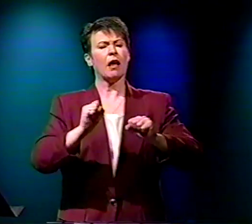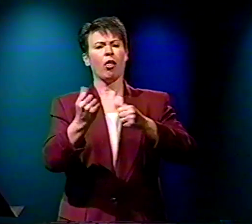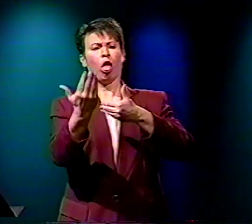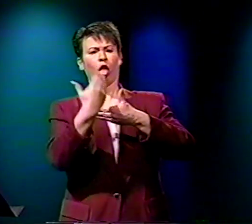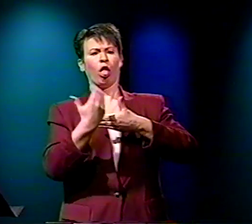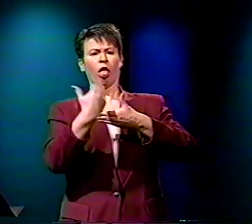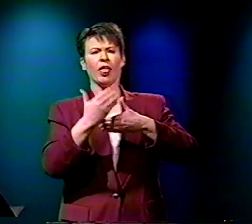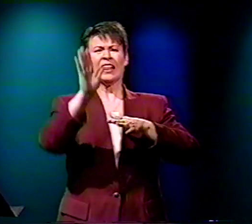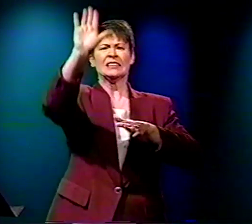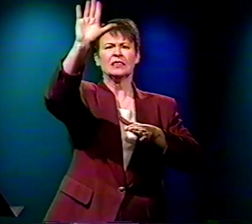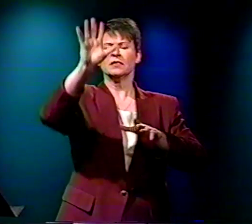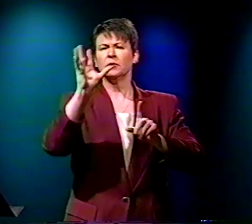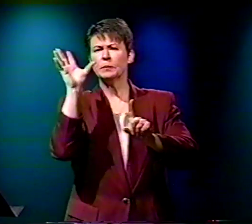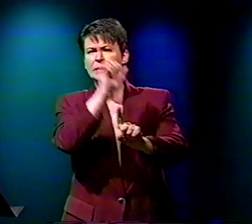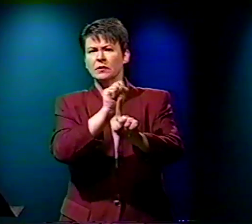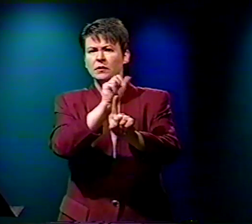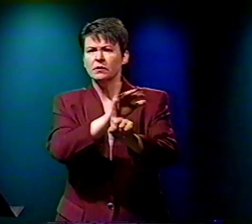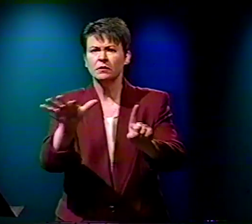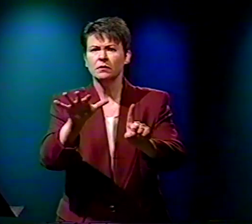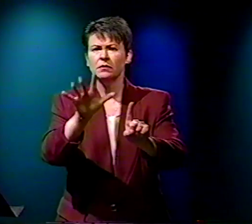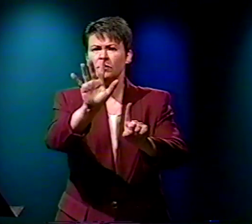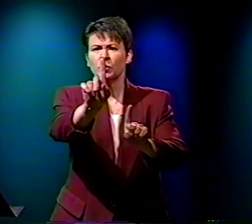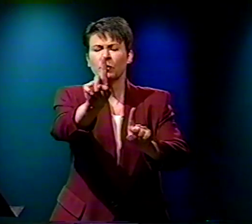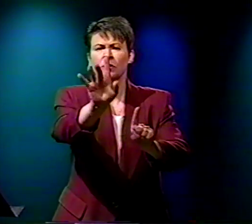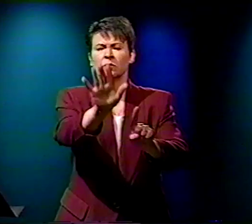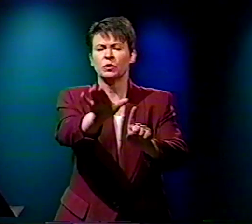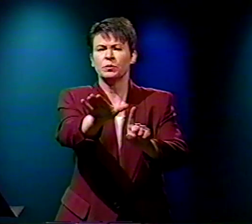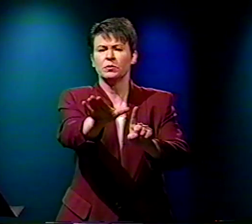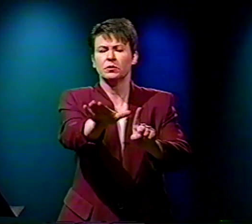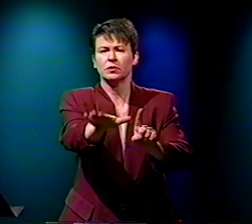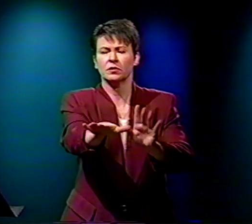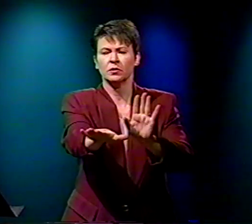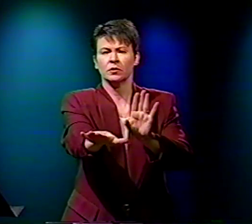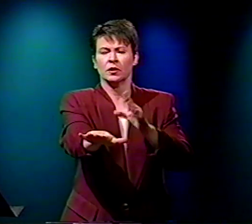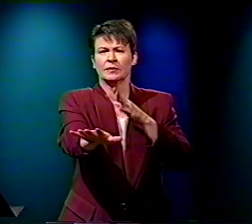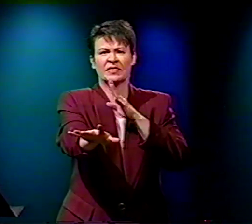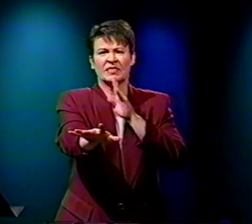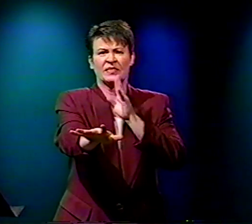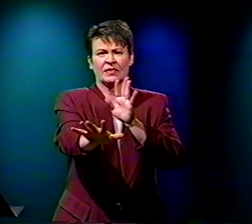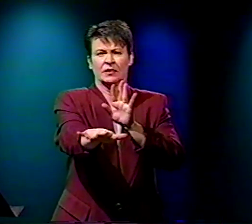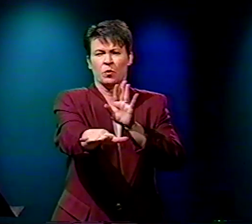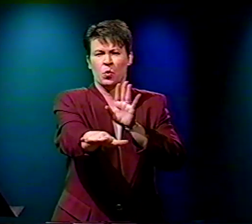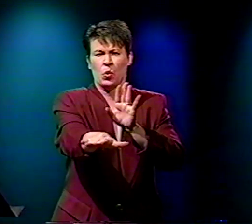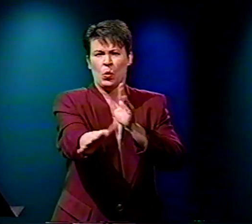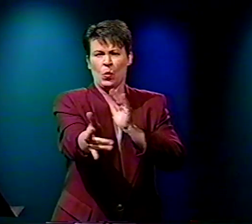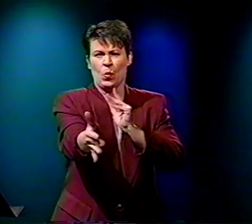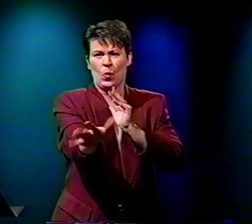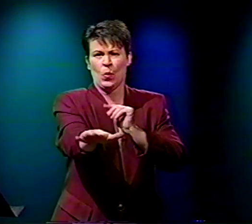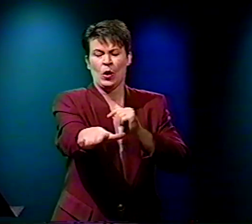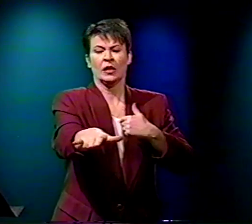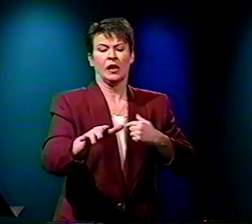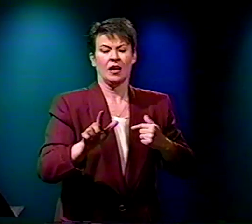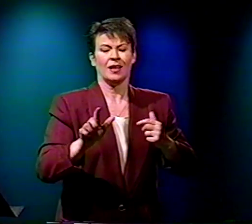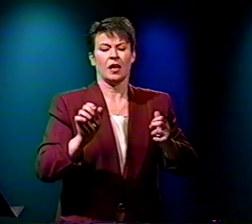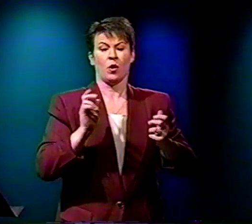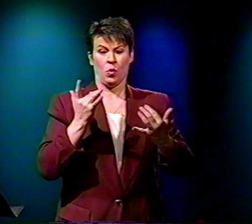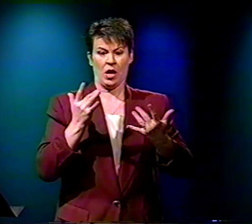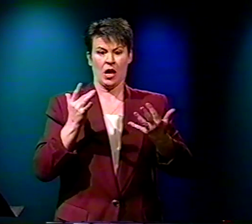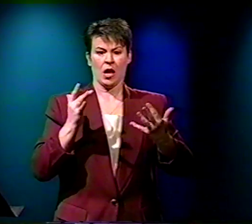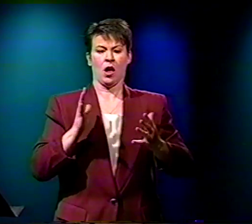Now, interpreters still can interrupt me and say, excuse me, what was that finger smelling? Wait a minute, could you hang on for a moment because it's going to take me a little bit longer to finish my English